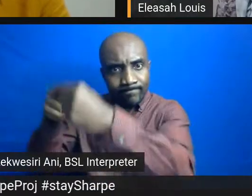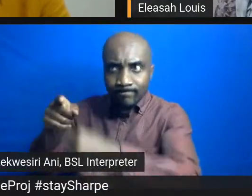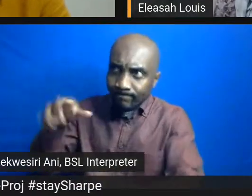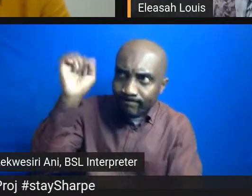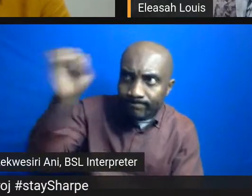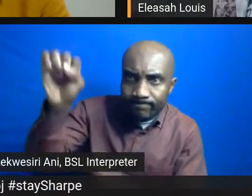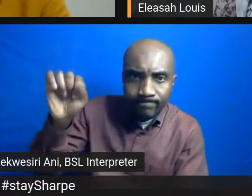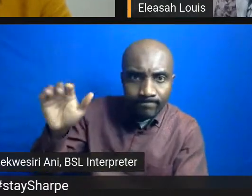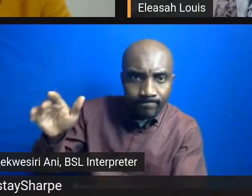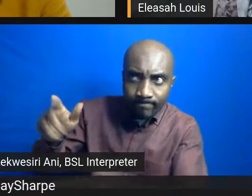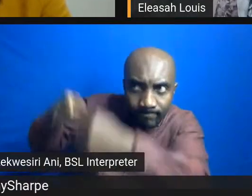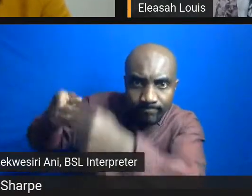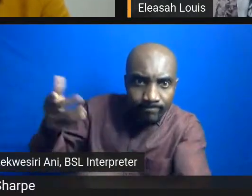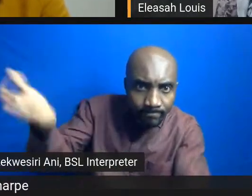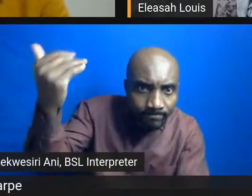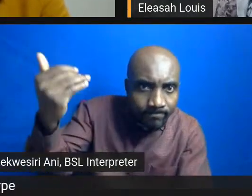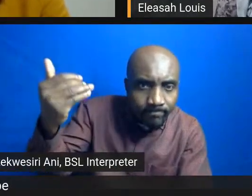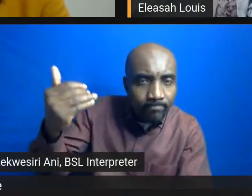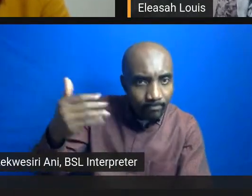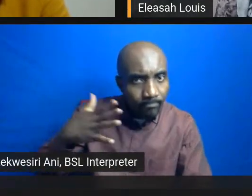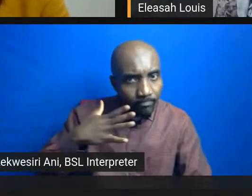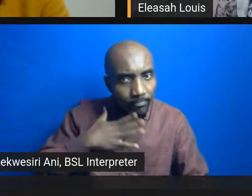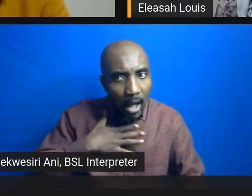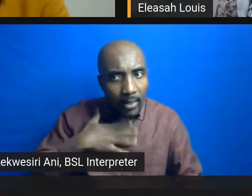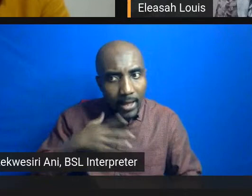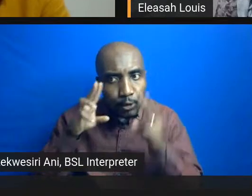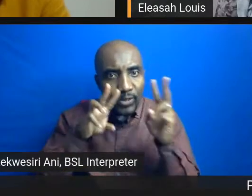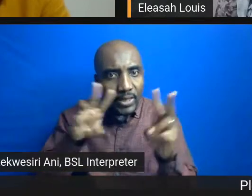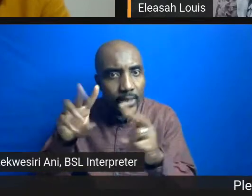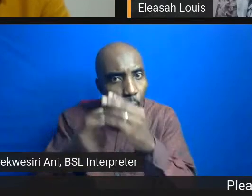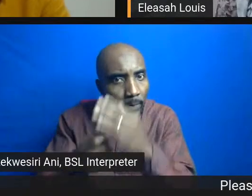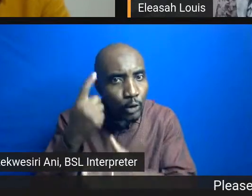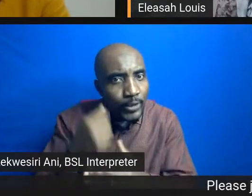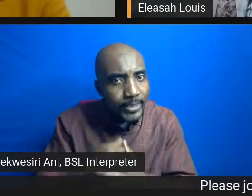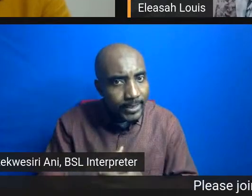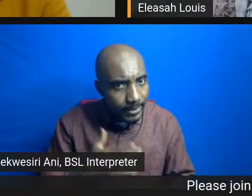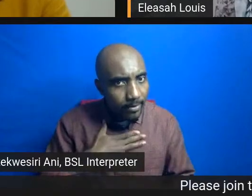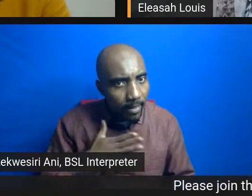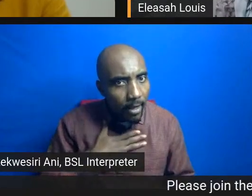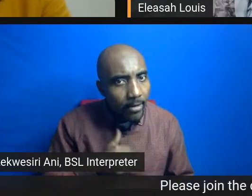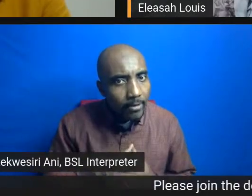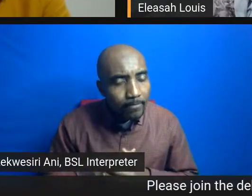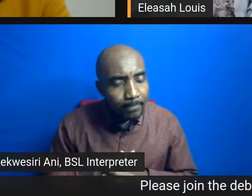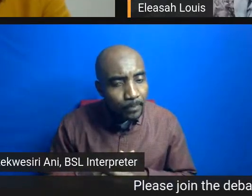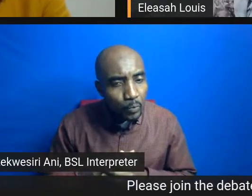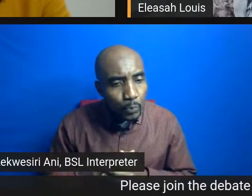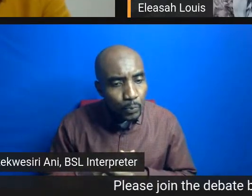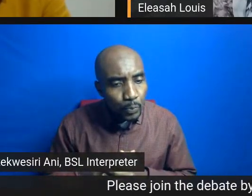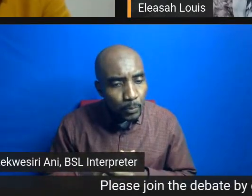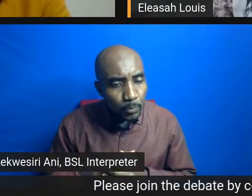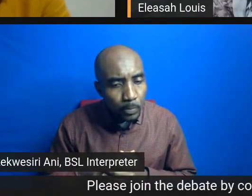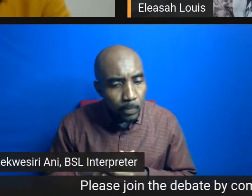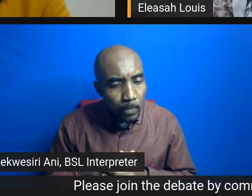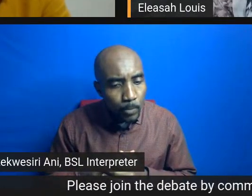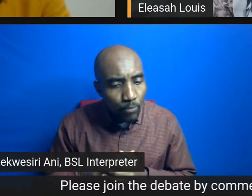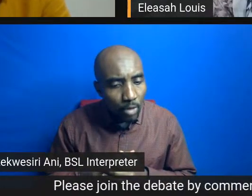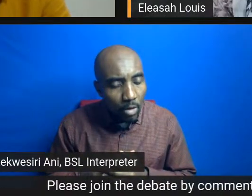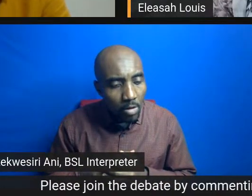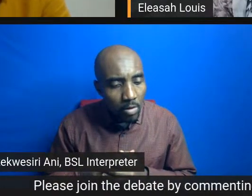I am somebody that likes to look at opportunities. I also think that you give